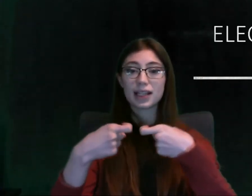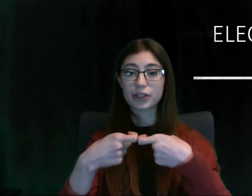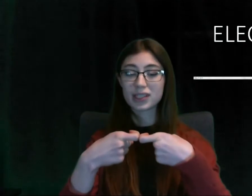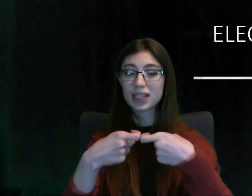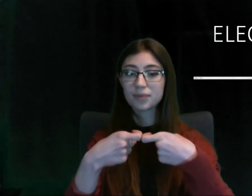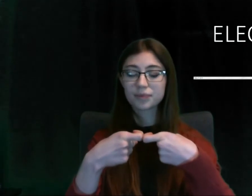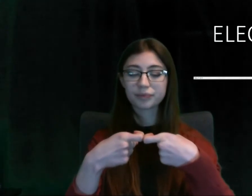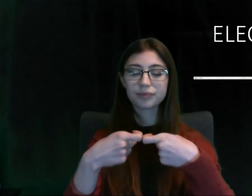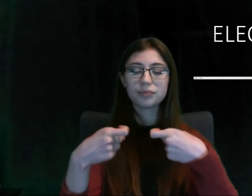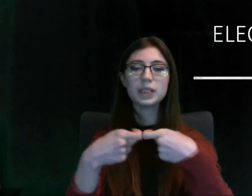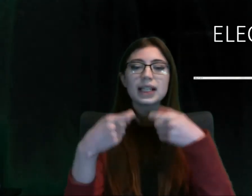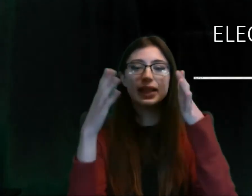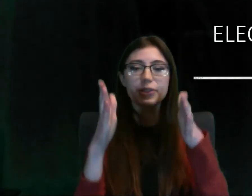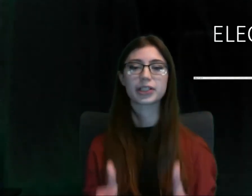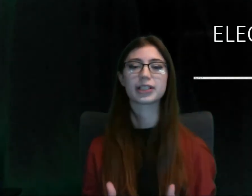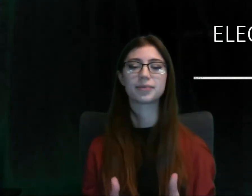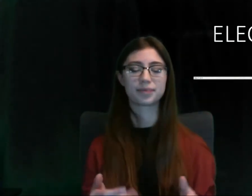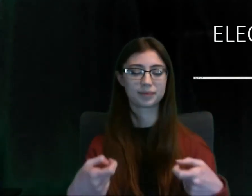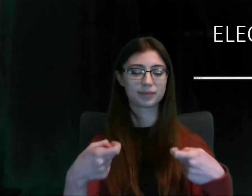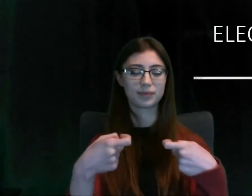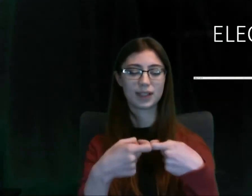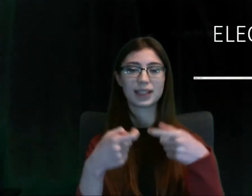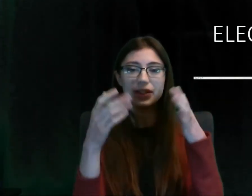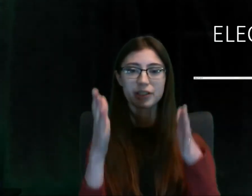Electricity, electrician, electrician.